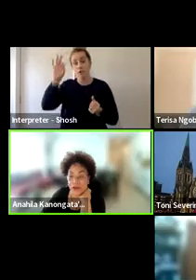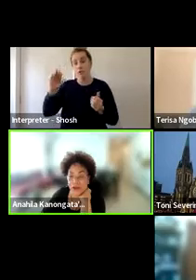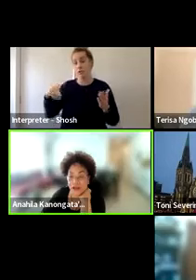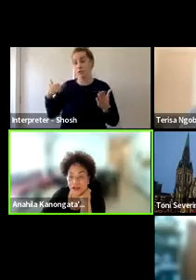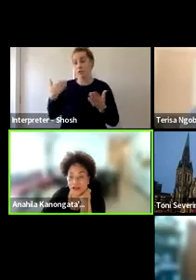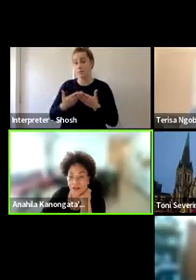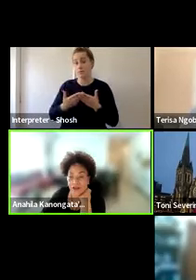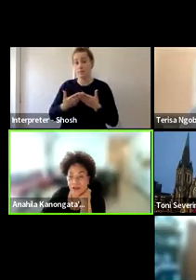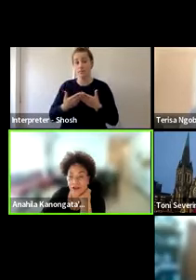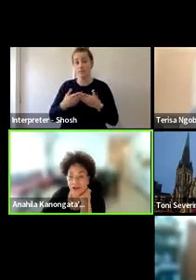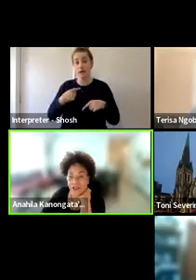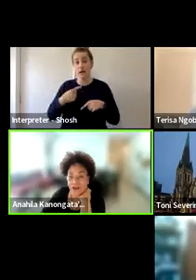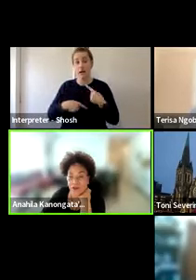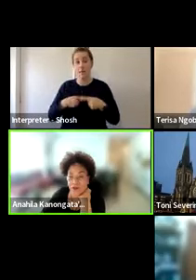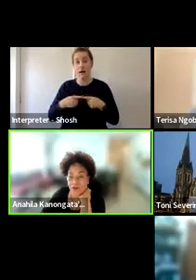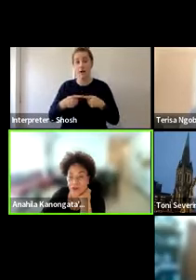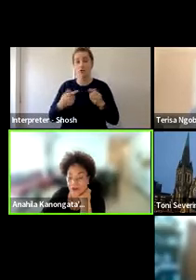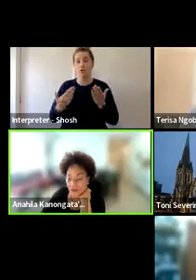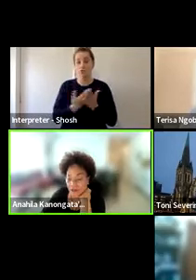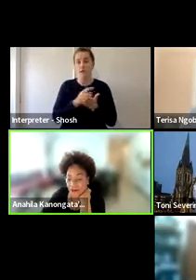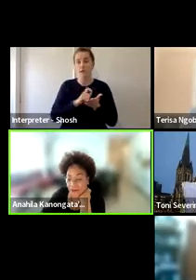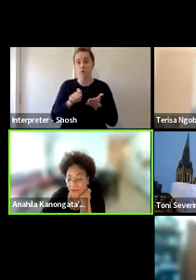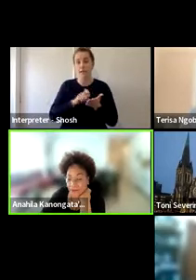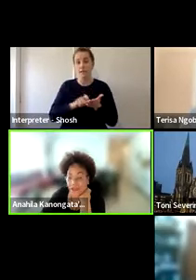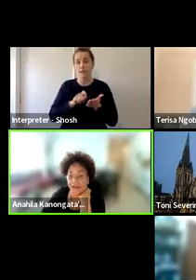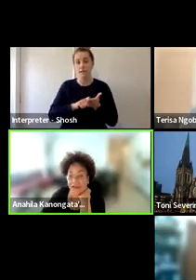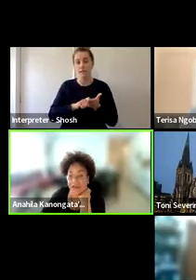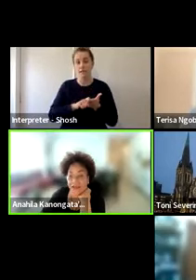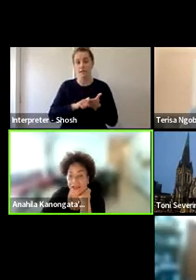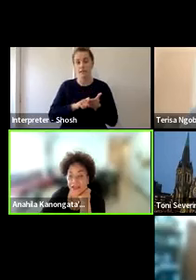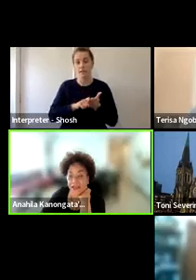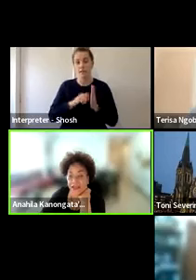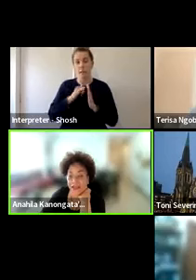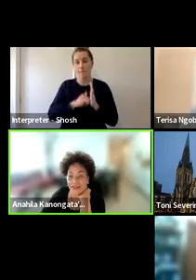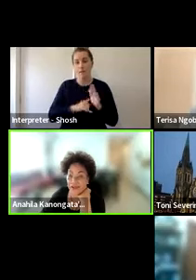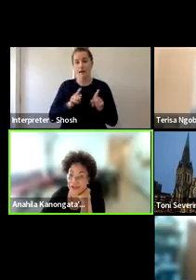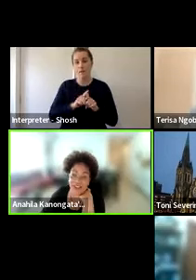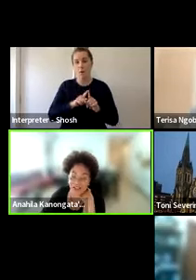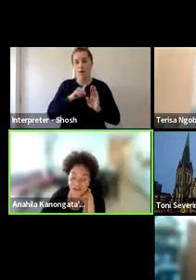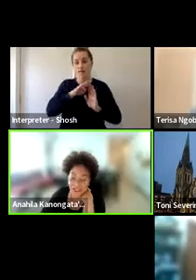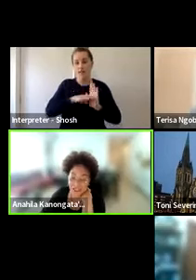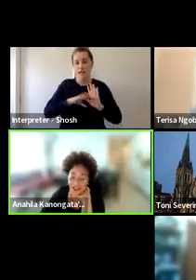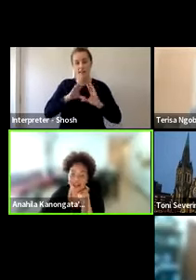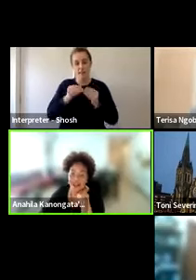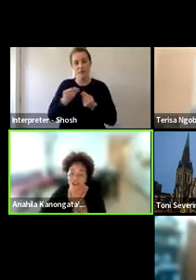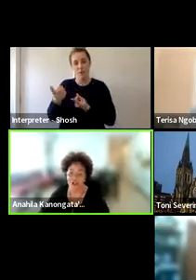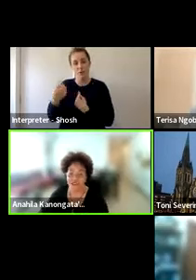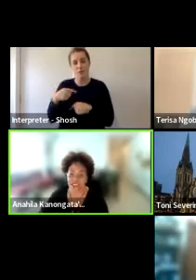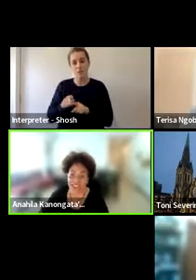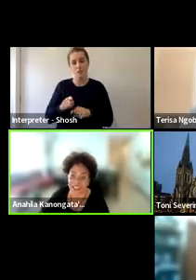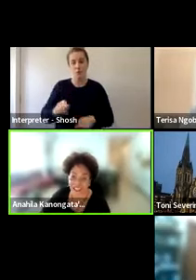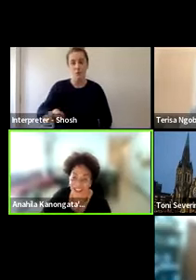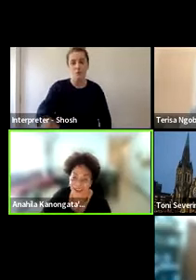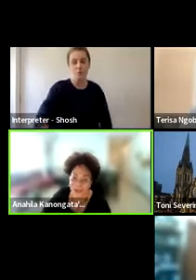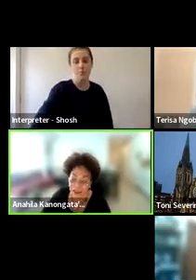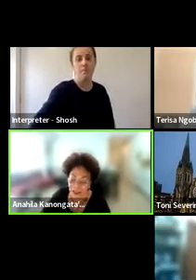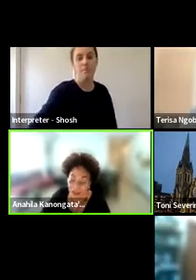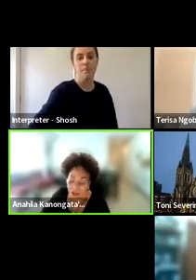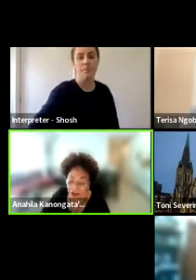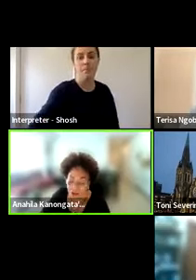of rewriting the whole bill and having standards and everything that you've said. Notwithstanding